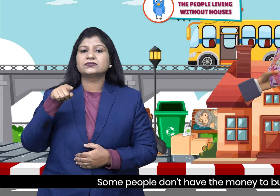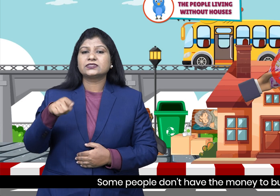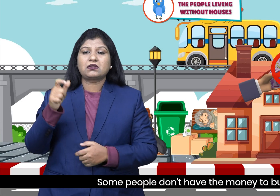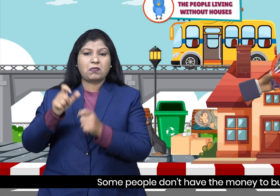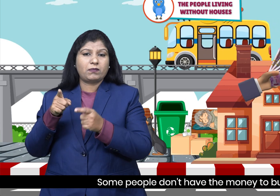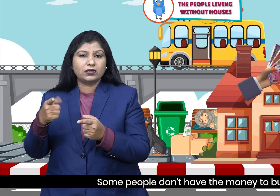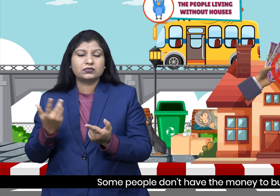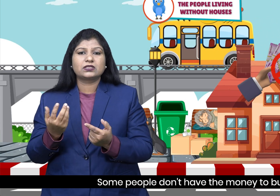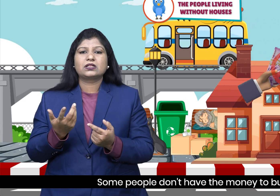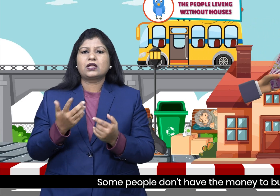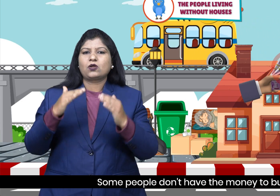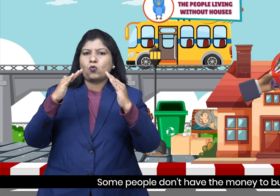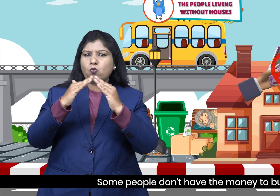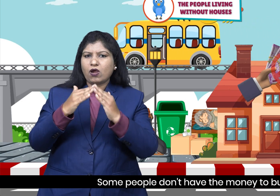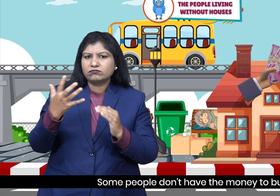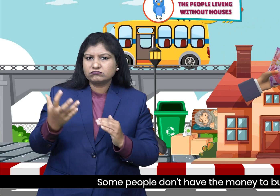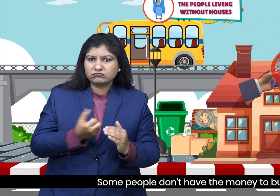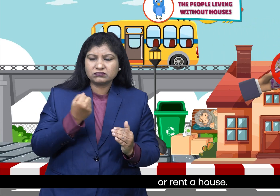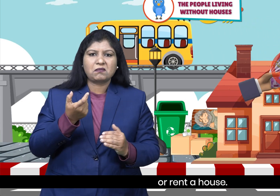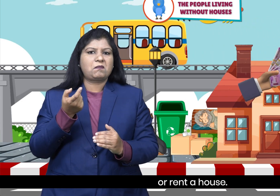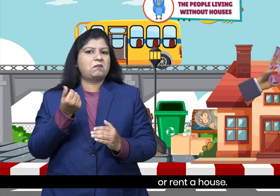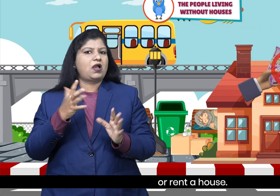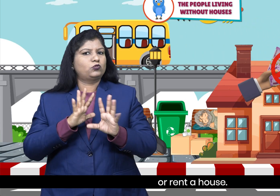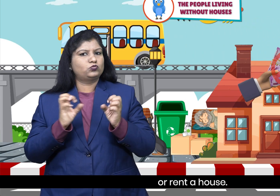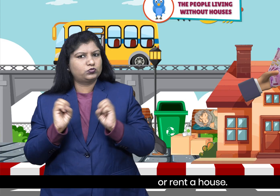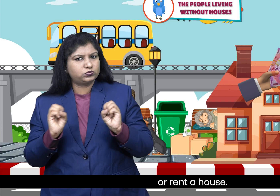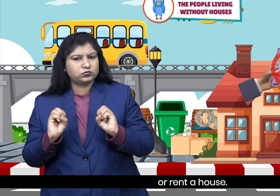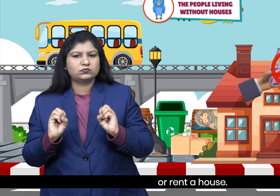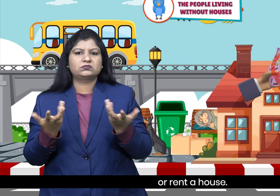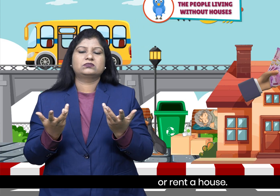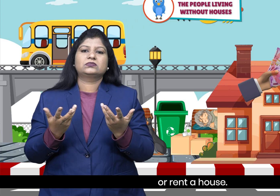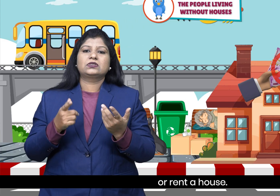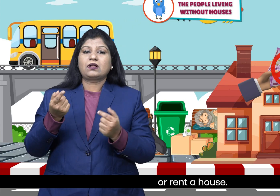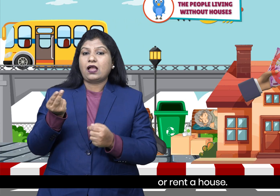Some people don't have the money to buy or rent a house.